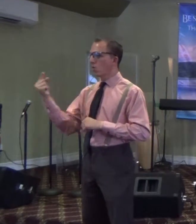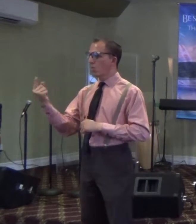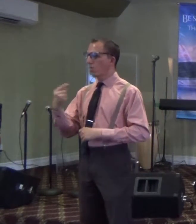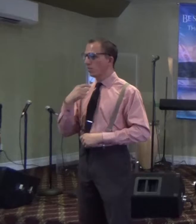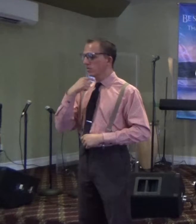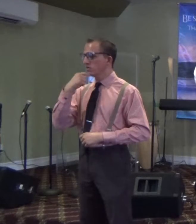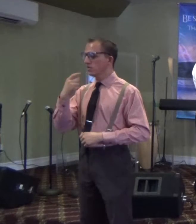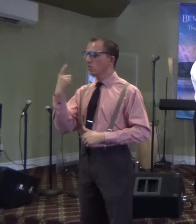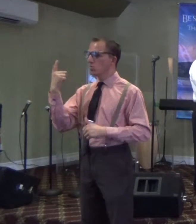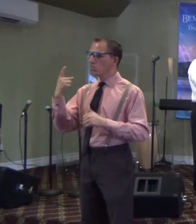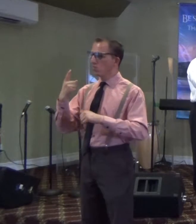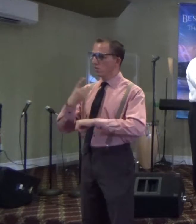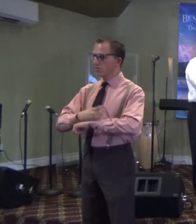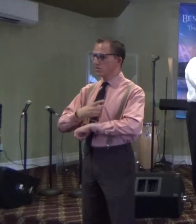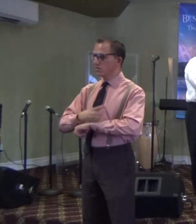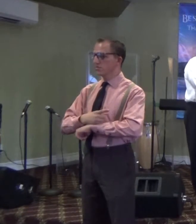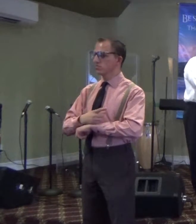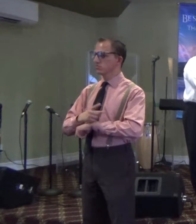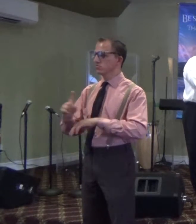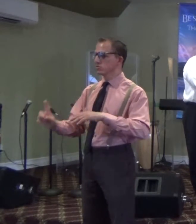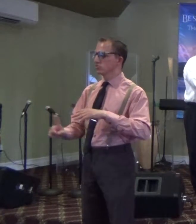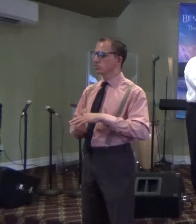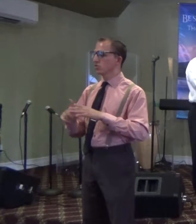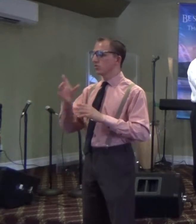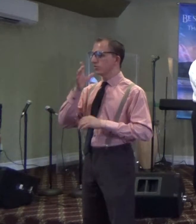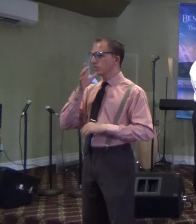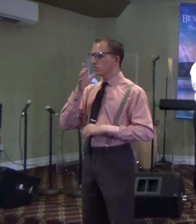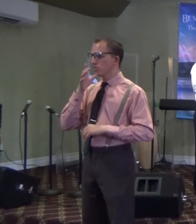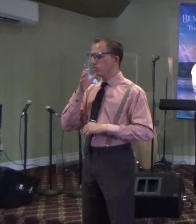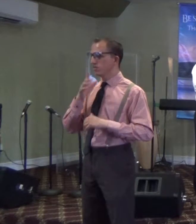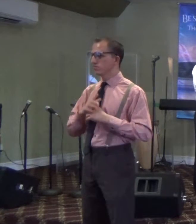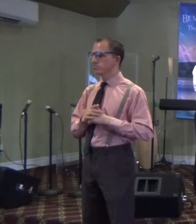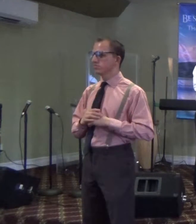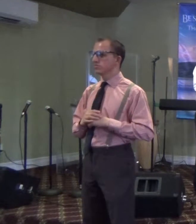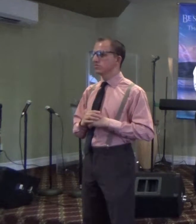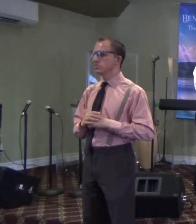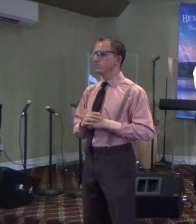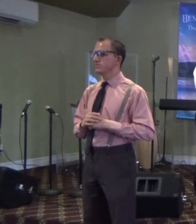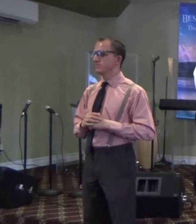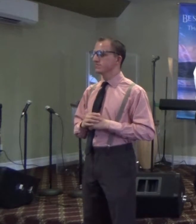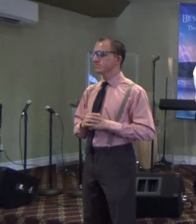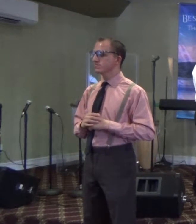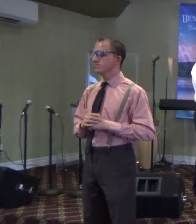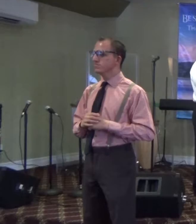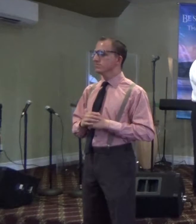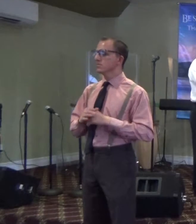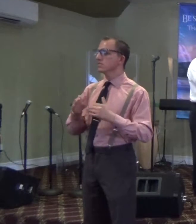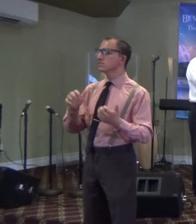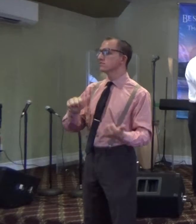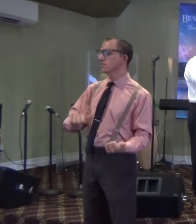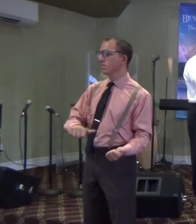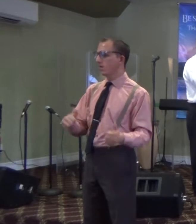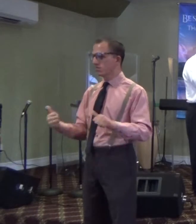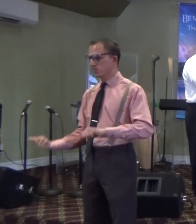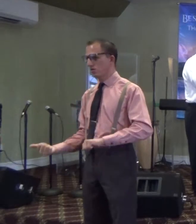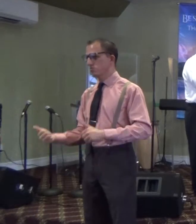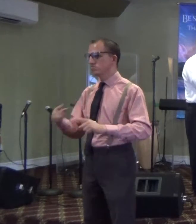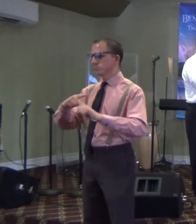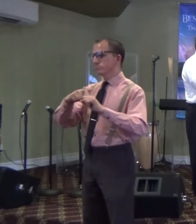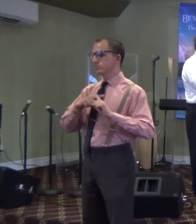tell que you llegó el día that the day came que esta mujer that this woman se entregó a Cristo gave her life to the